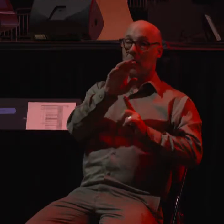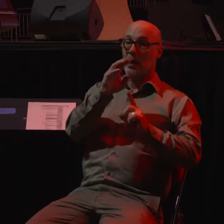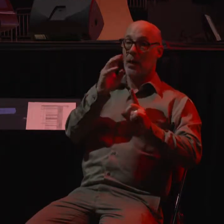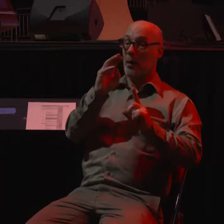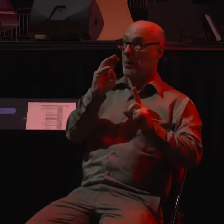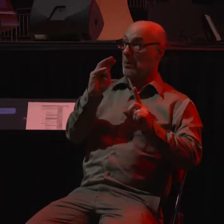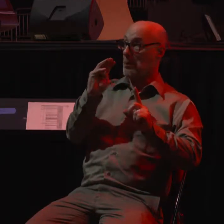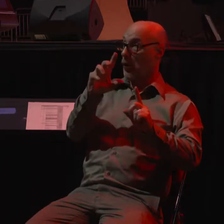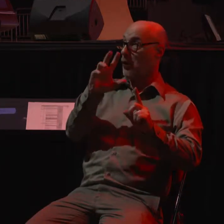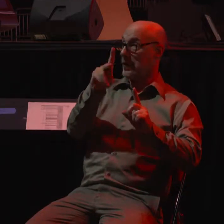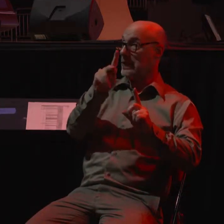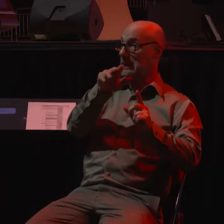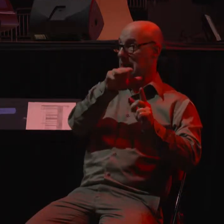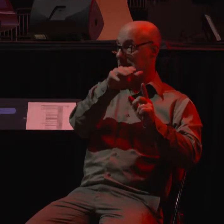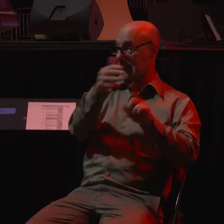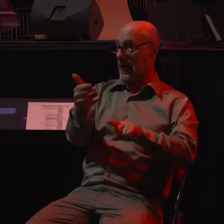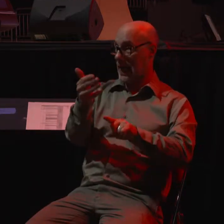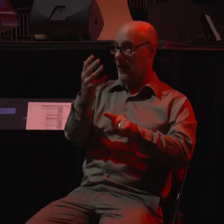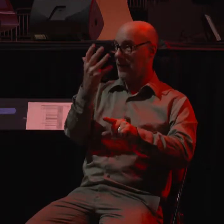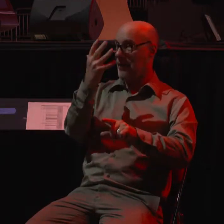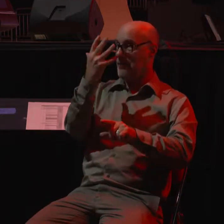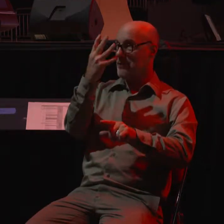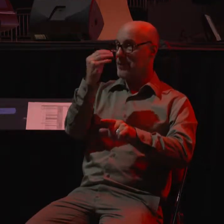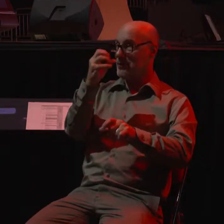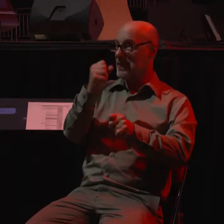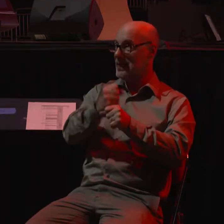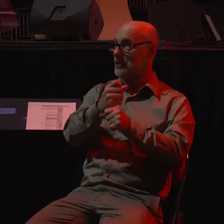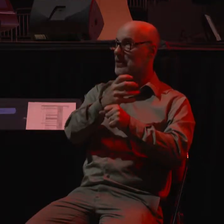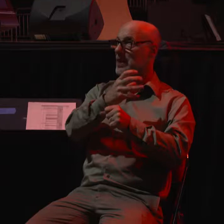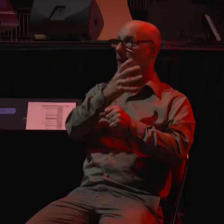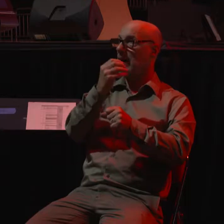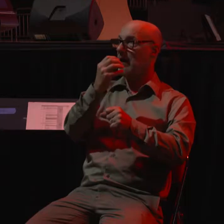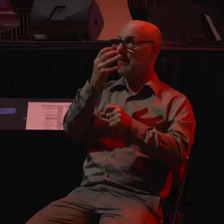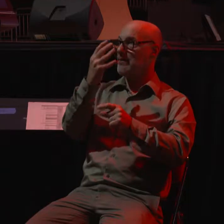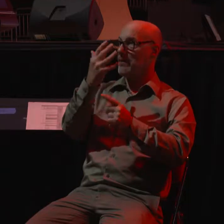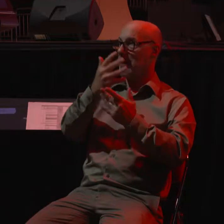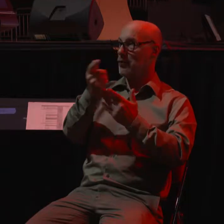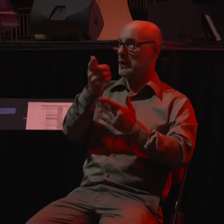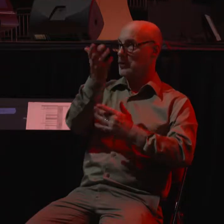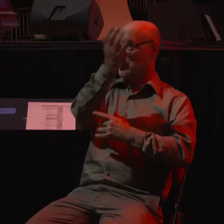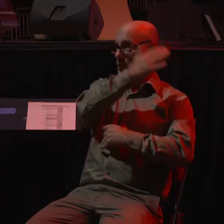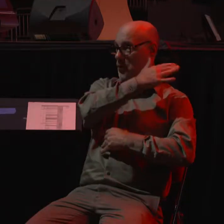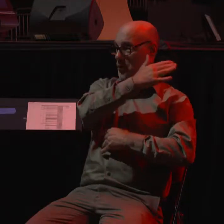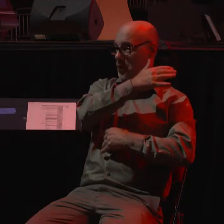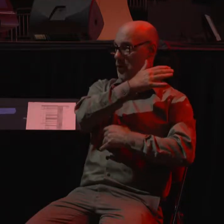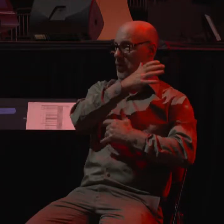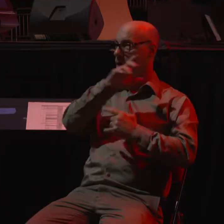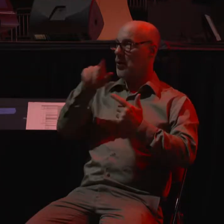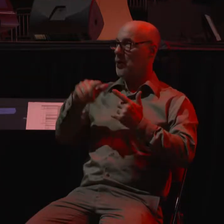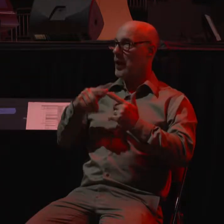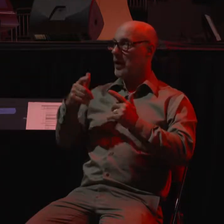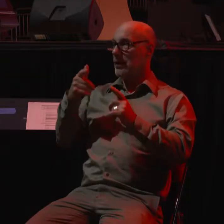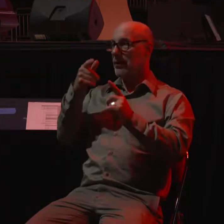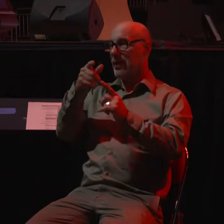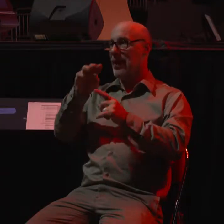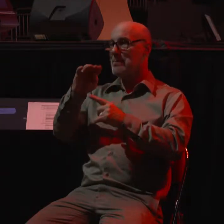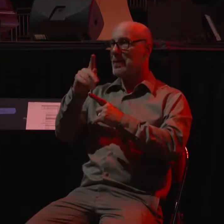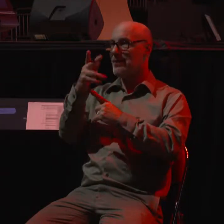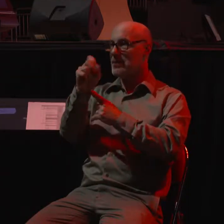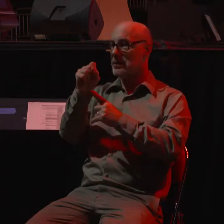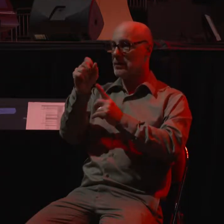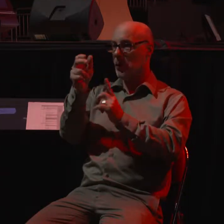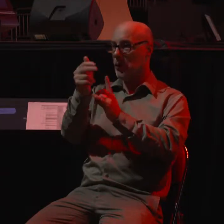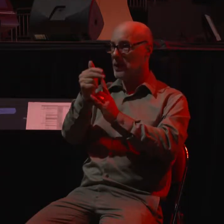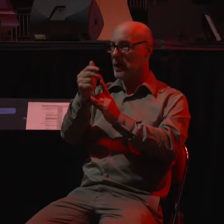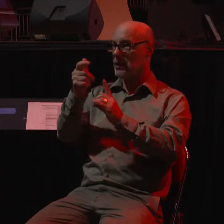a shot rang out from a 30-06 rifle in Memphis, Tennessee, tearing through the cheek of Dr. Martin Luther